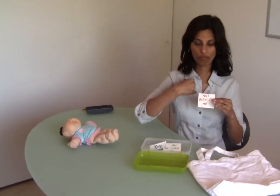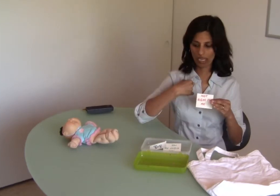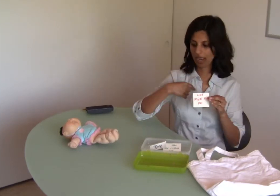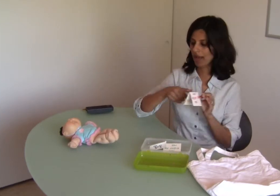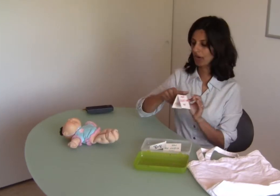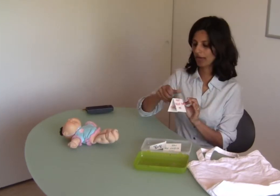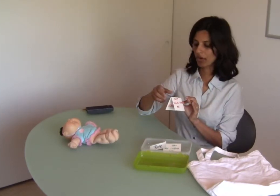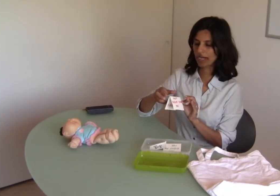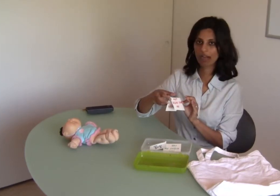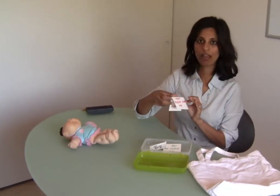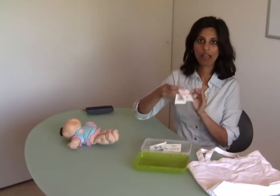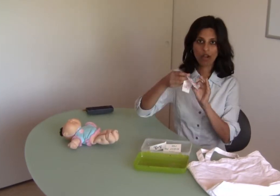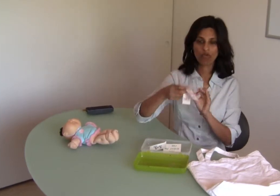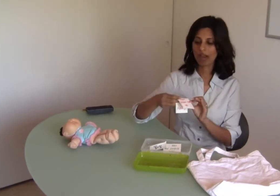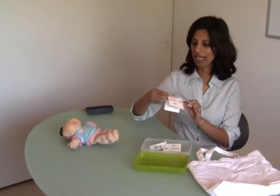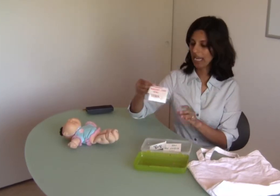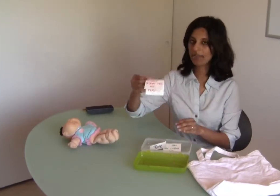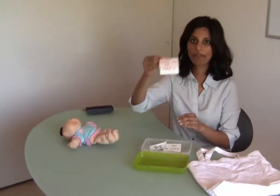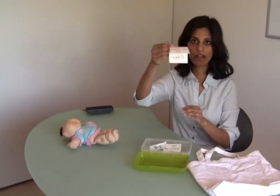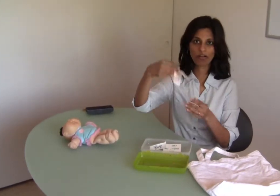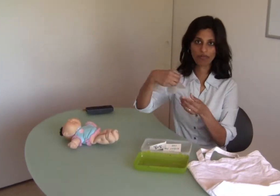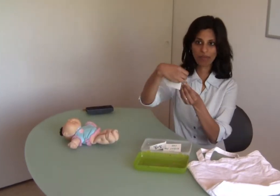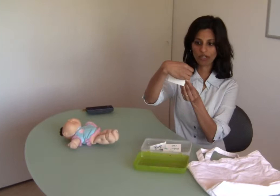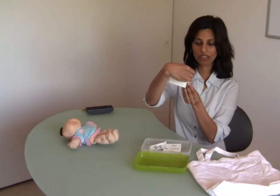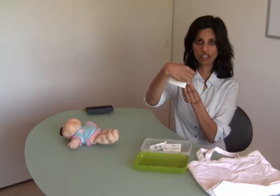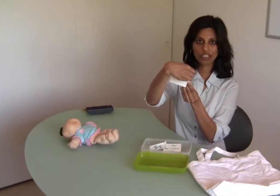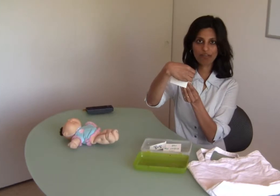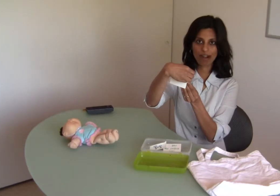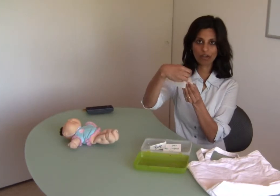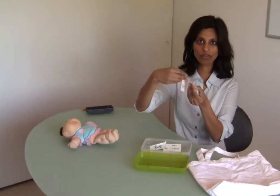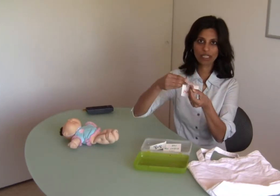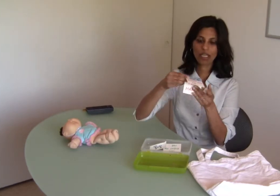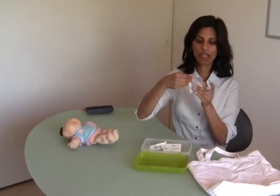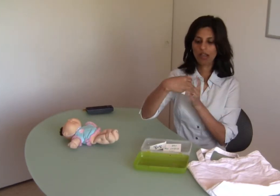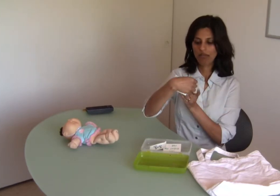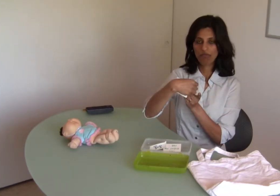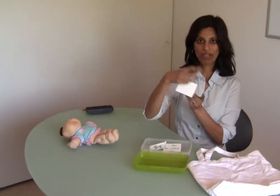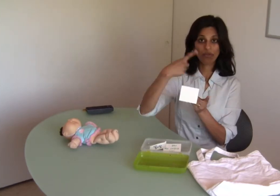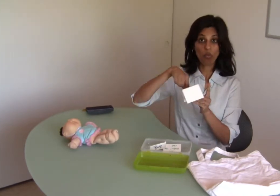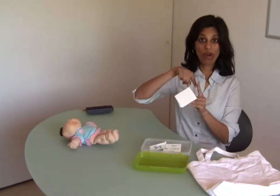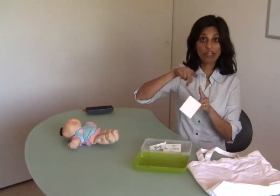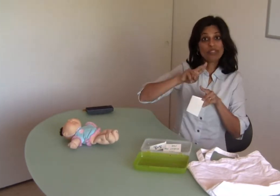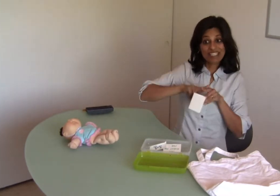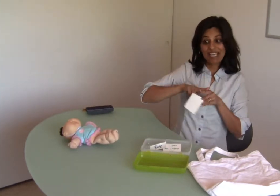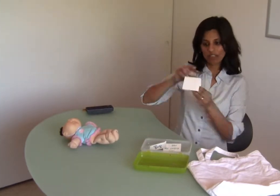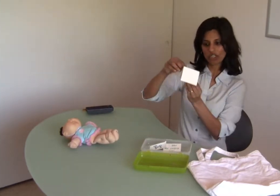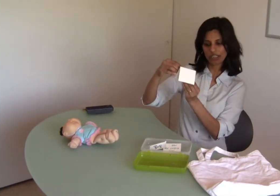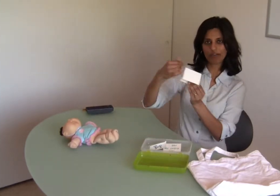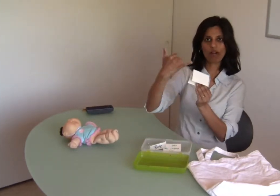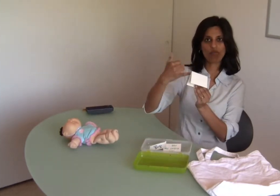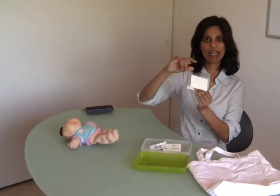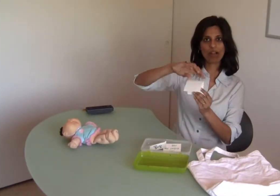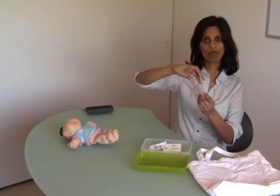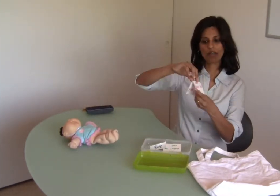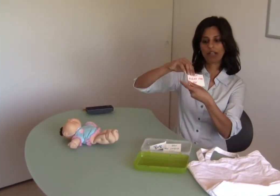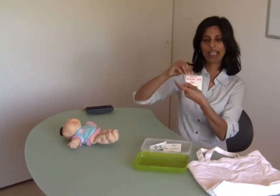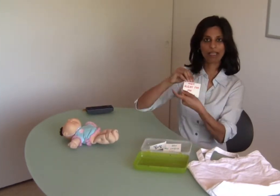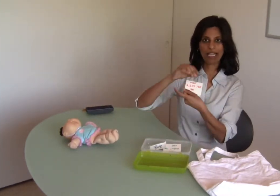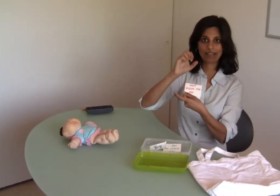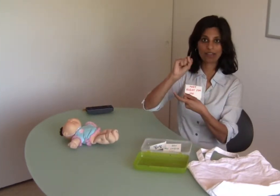me, and I'm going to put it right in front of me. I'm going to turn it around. When you sit, turn it around. Right now I'm going to keep it like this